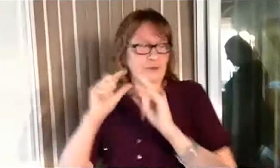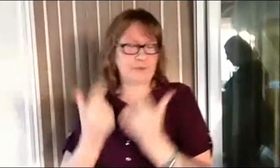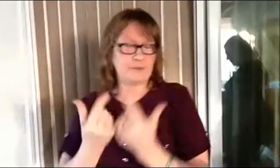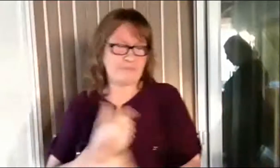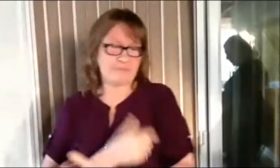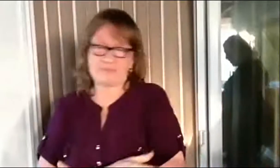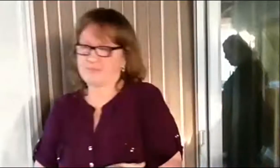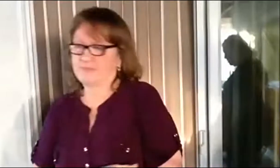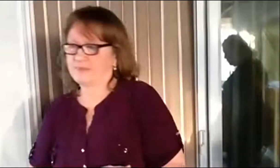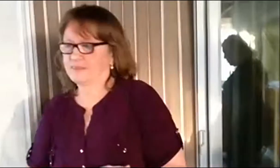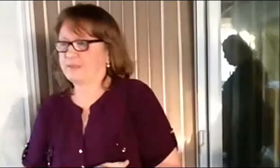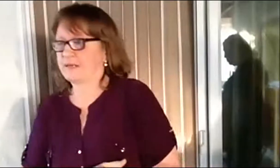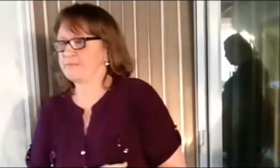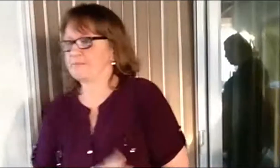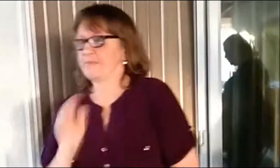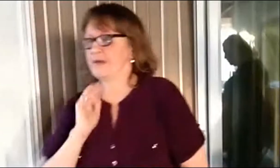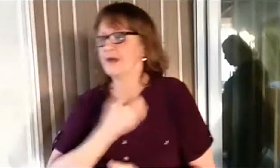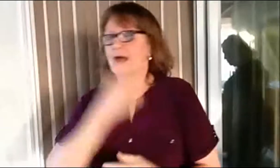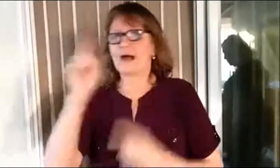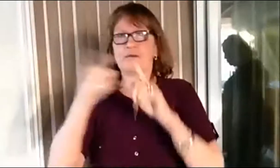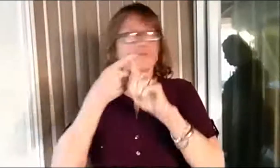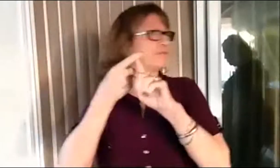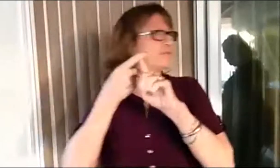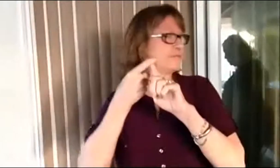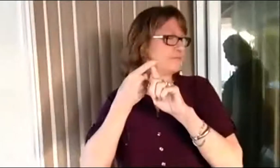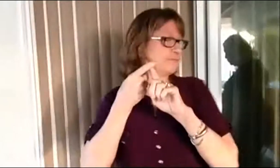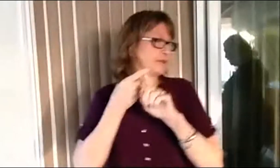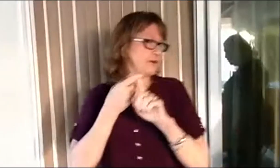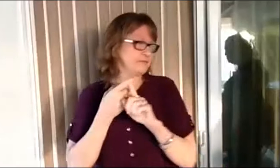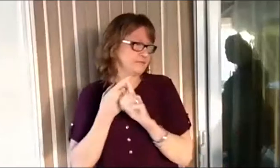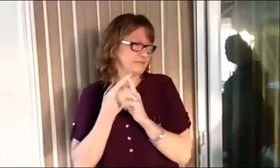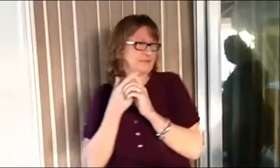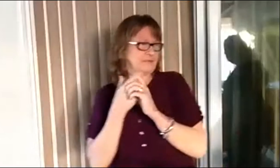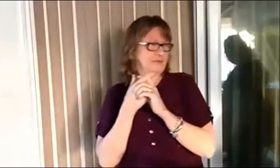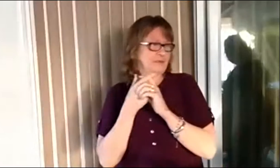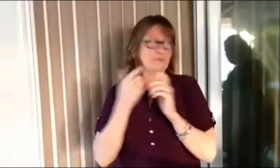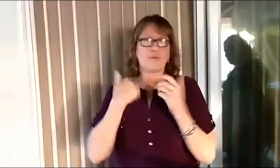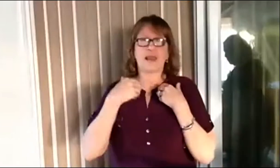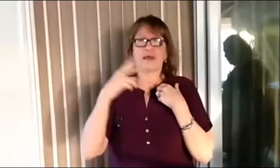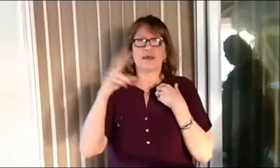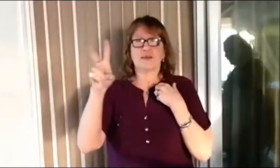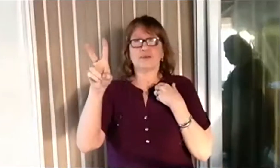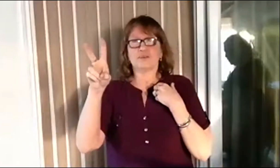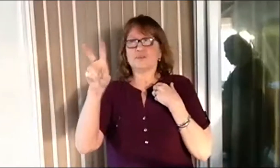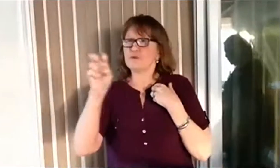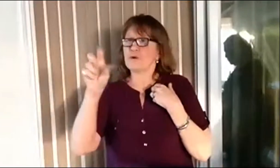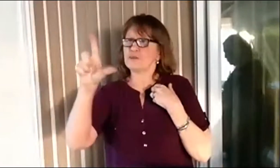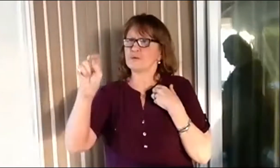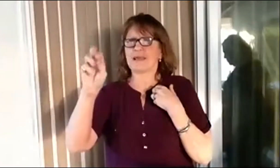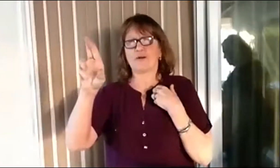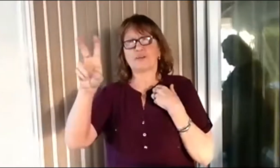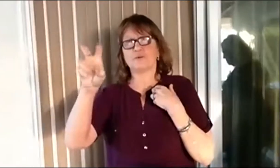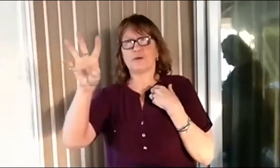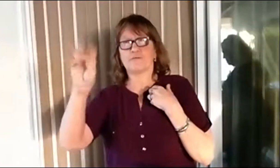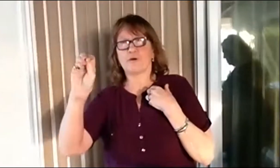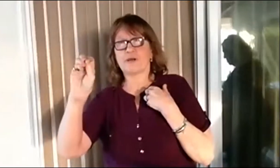group. Our first project, we Go had ahead. 220 or 240 caption decoders were given